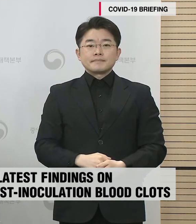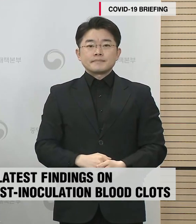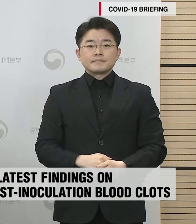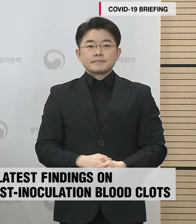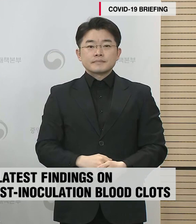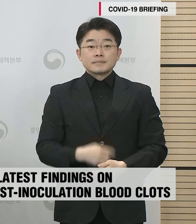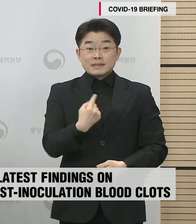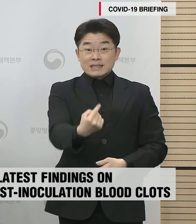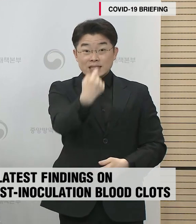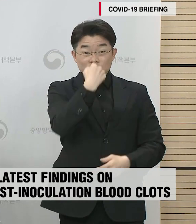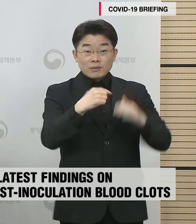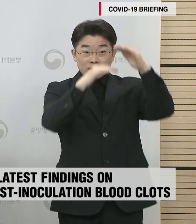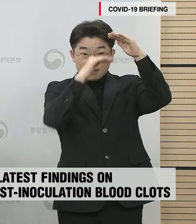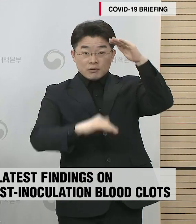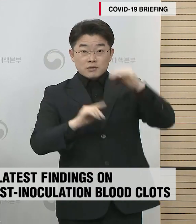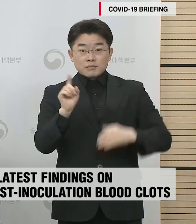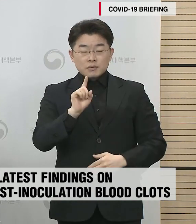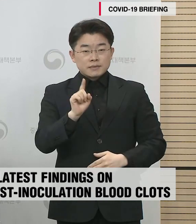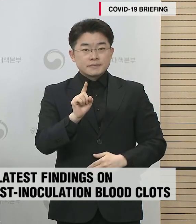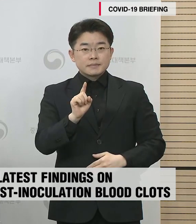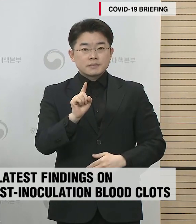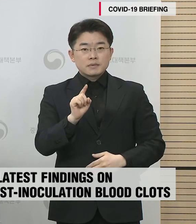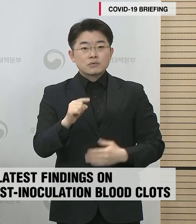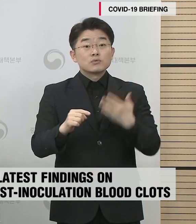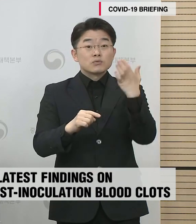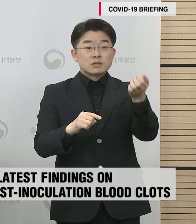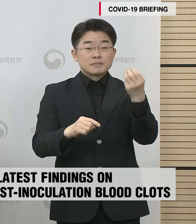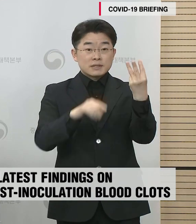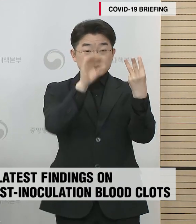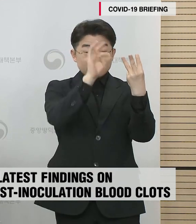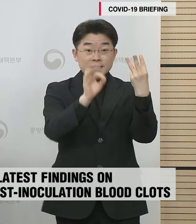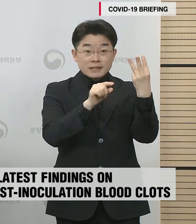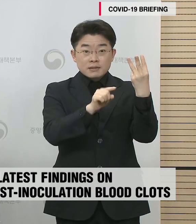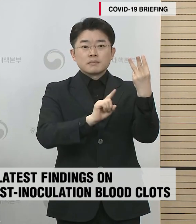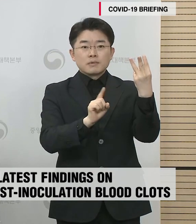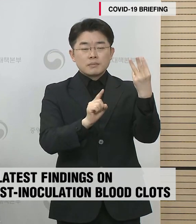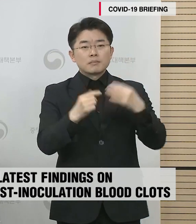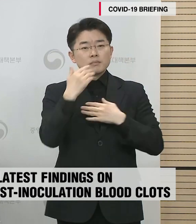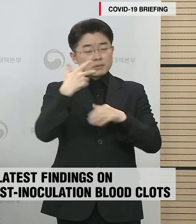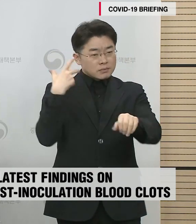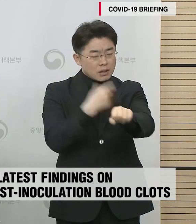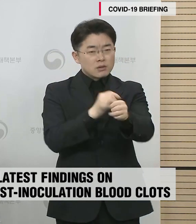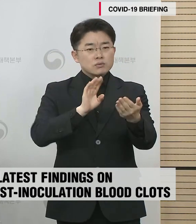0.18%, which has been on a steady decline. And out of them,